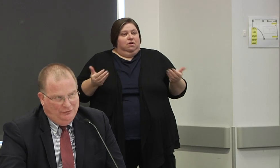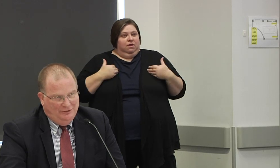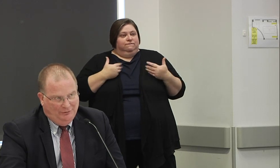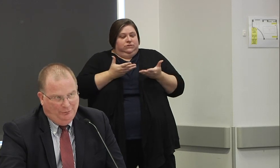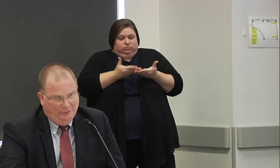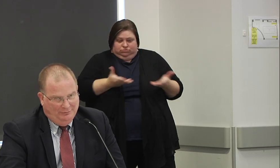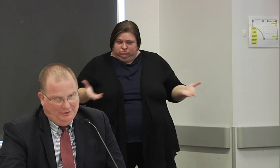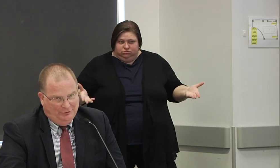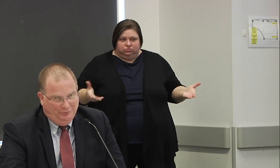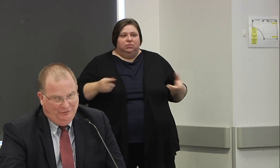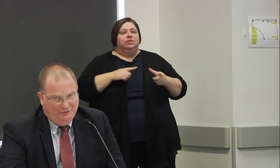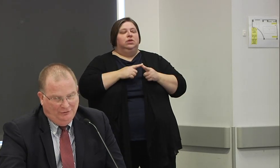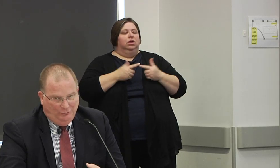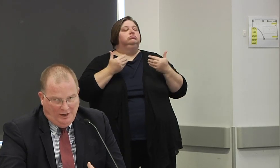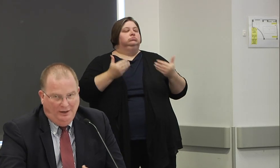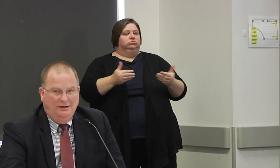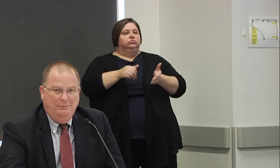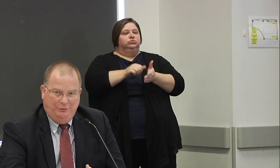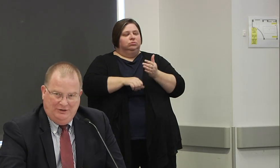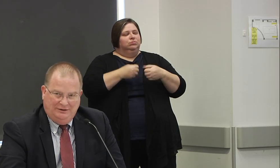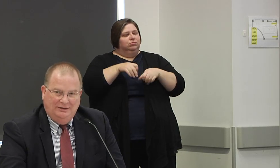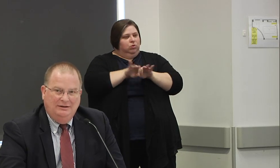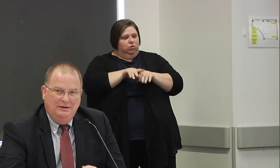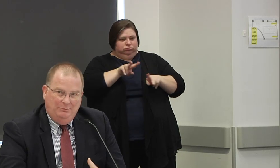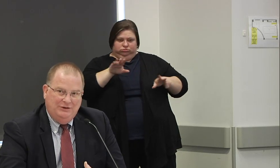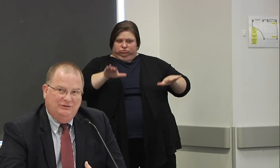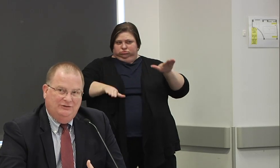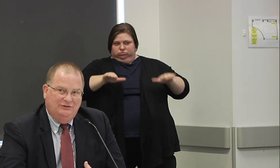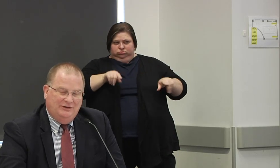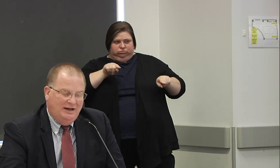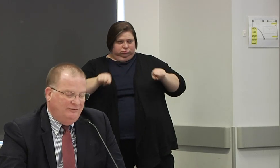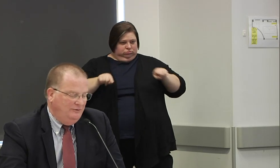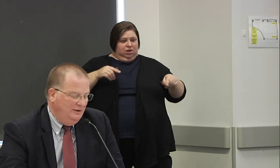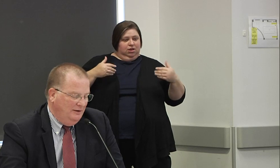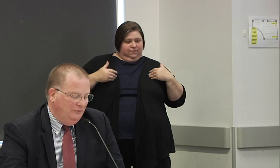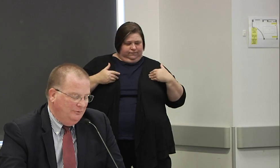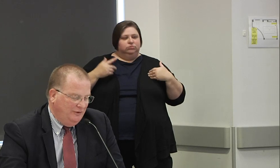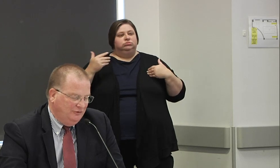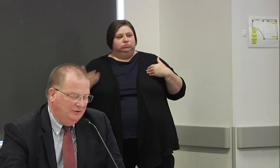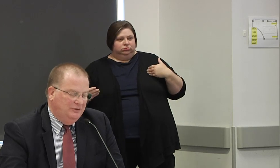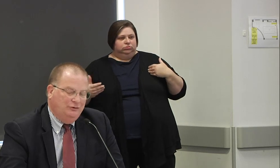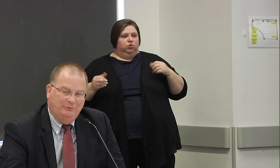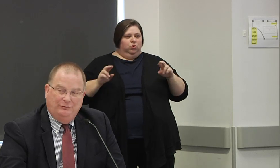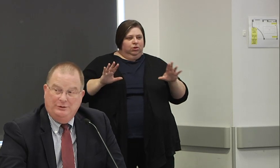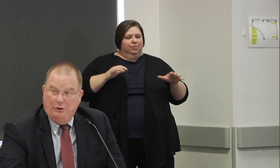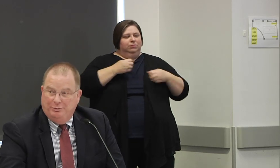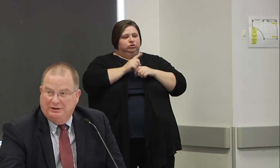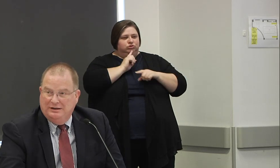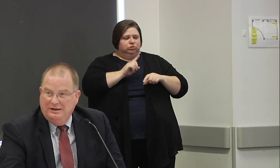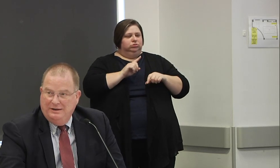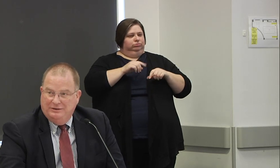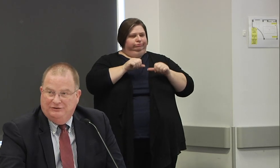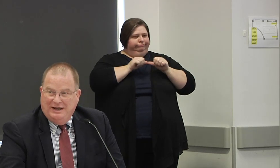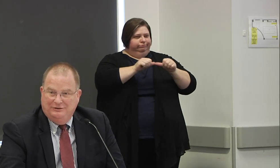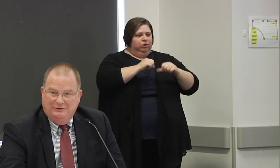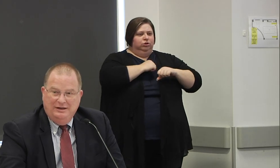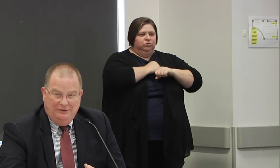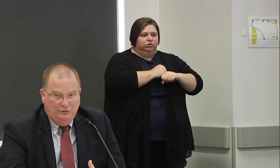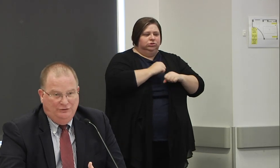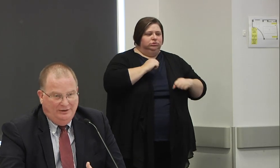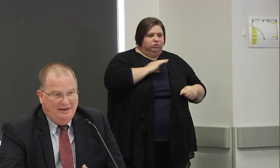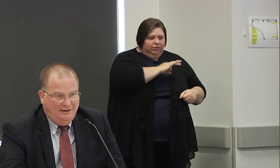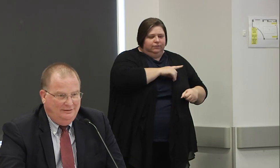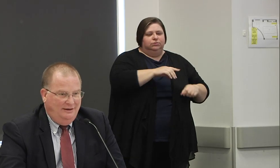these important medical procedures while protecting patients and staff from infection. In terms of reopening, the standard